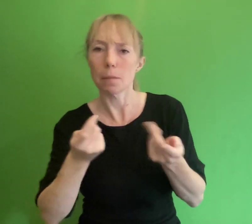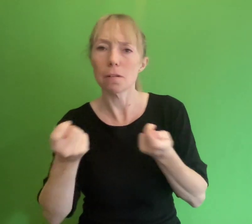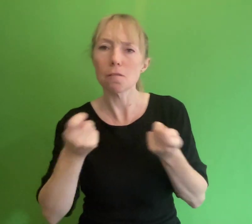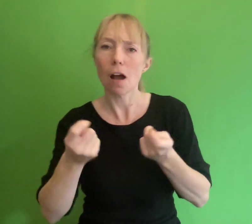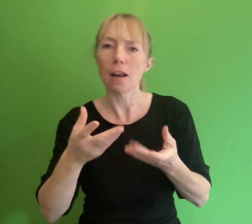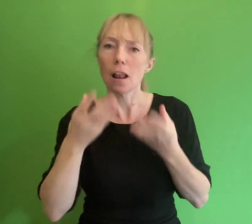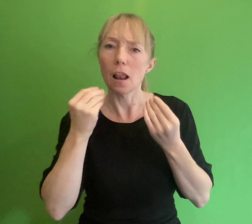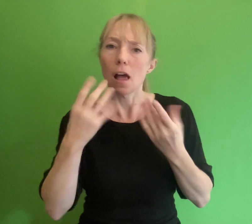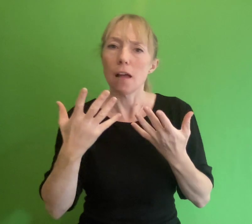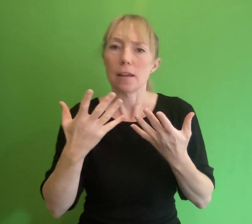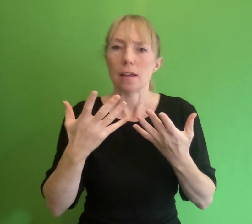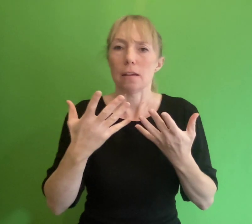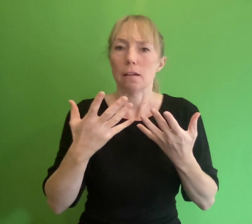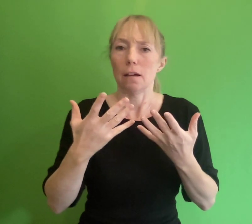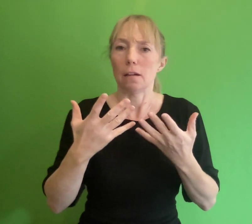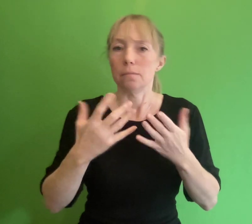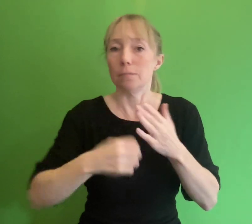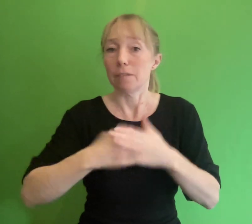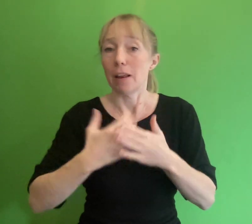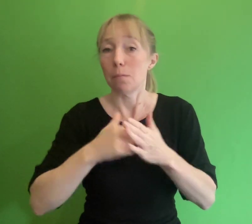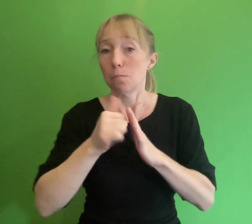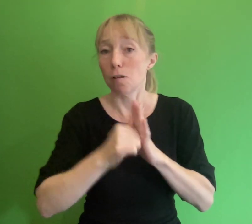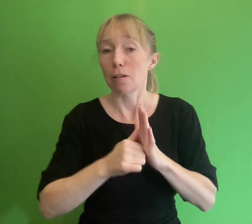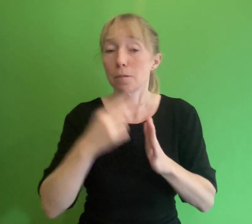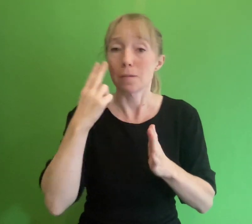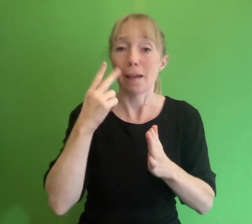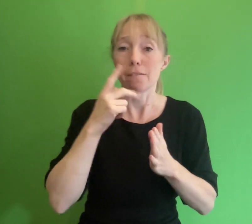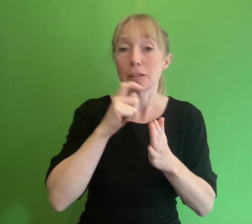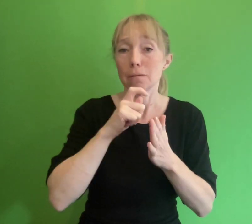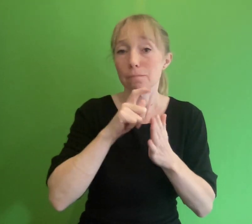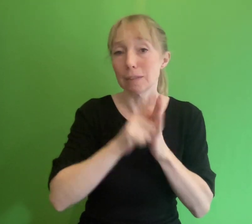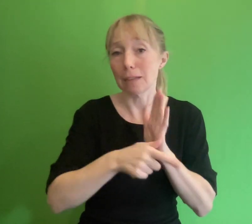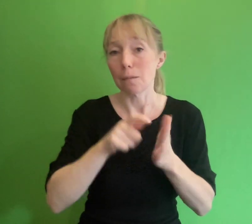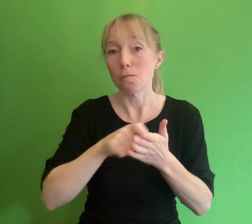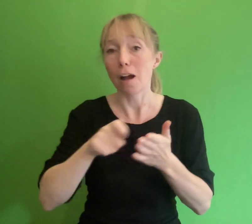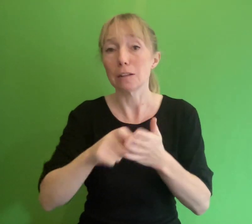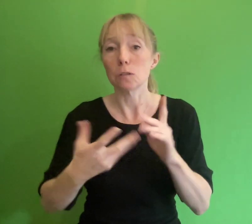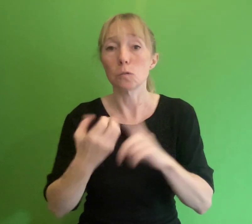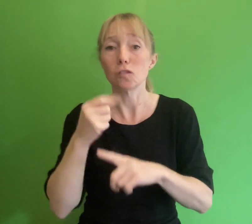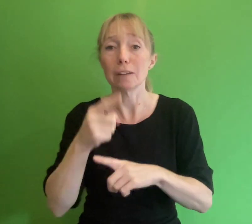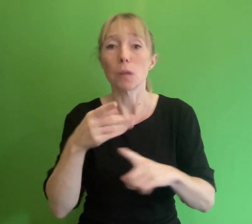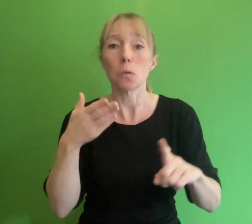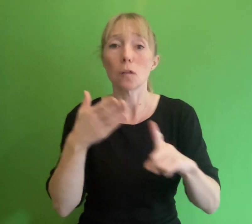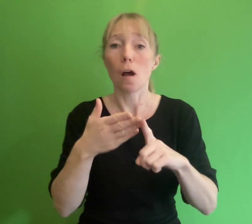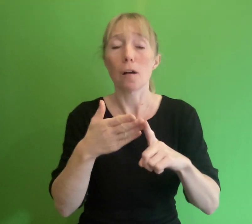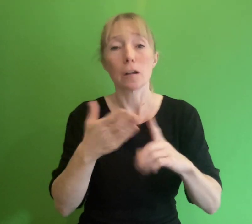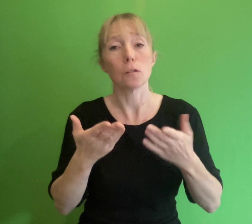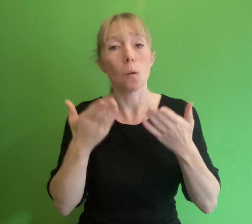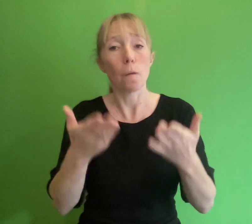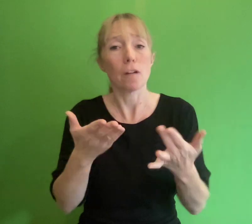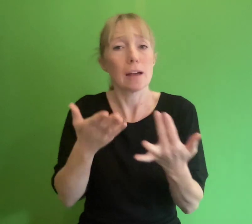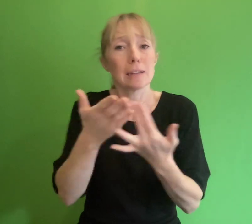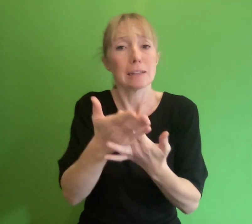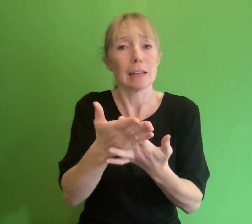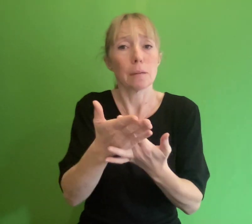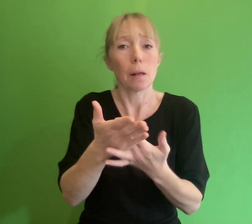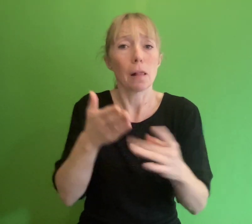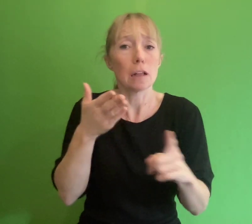deaf and disabled writers to achieve these targets, which offer accessible and targeted outreach to deaf and